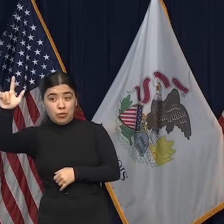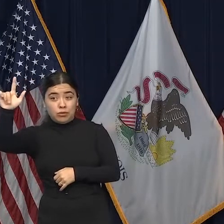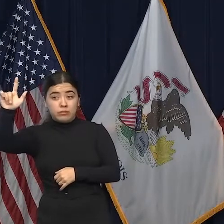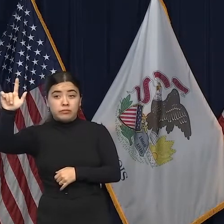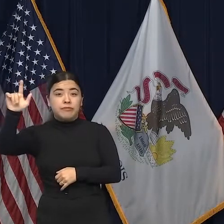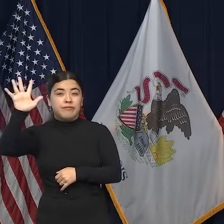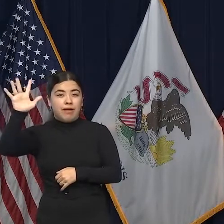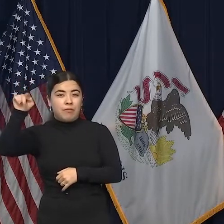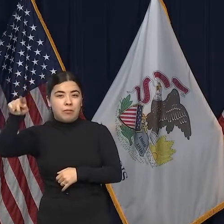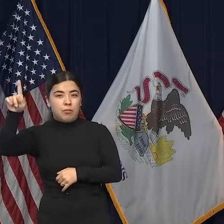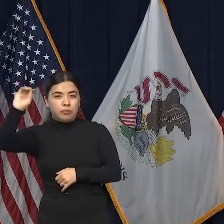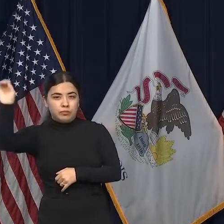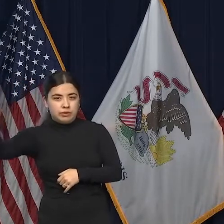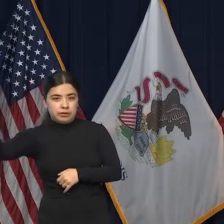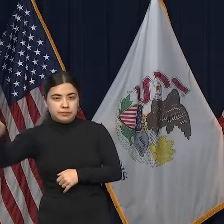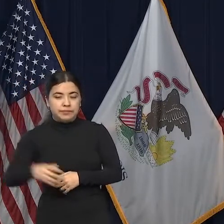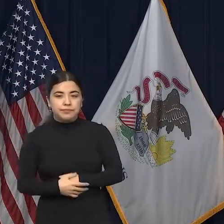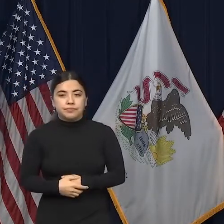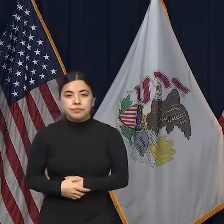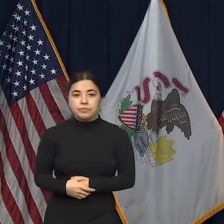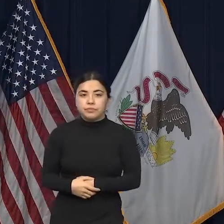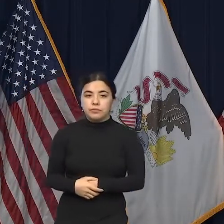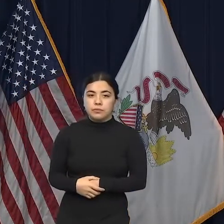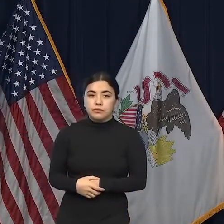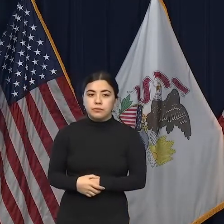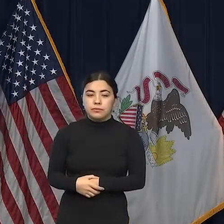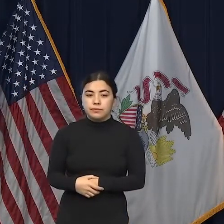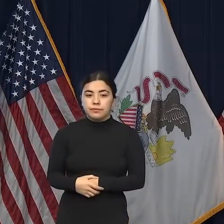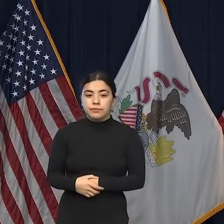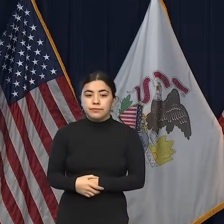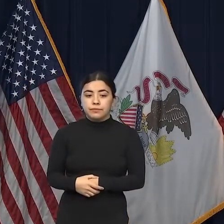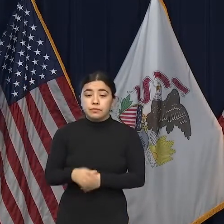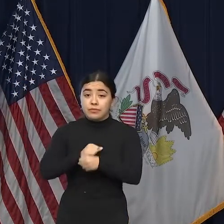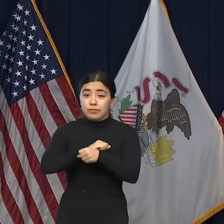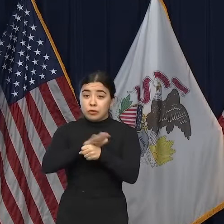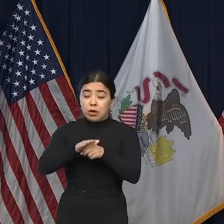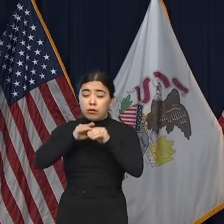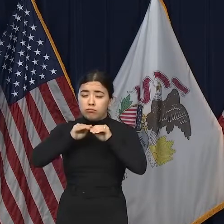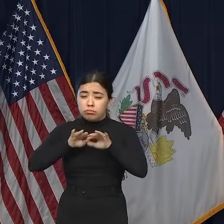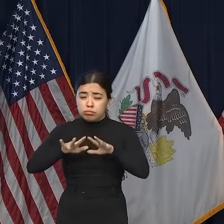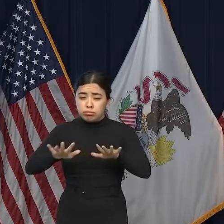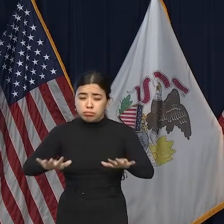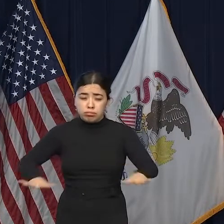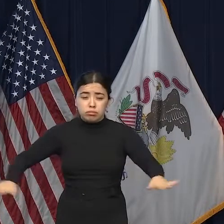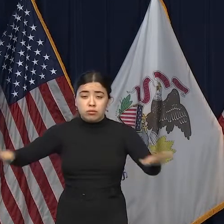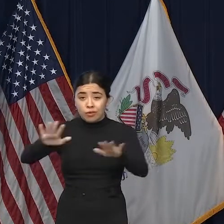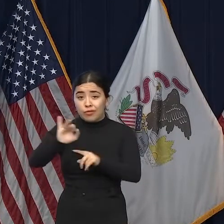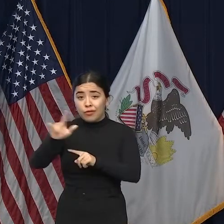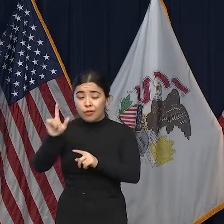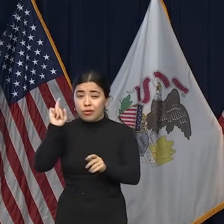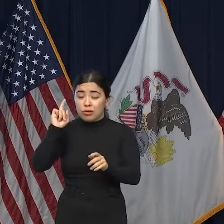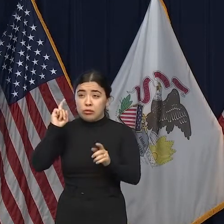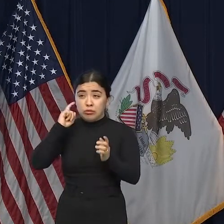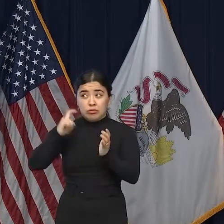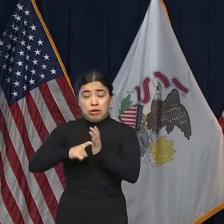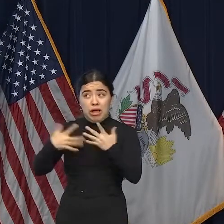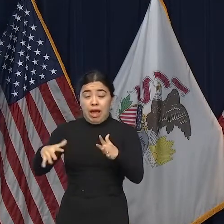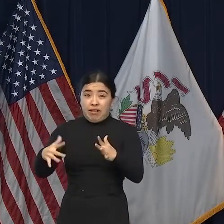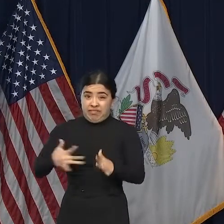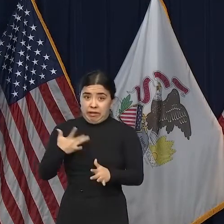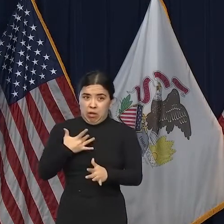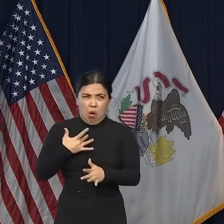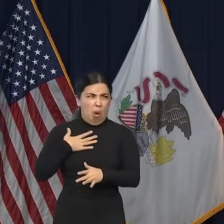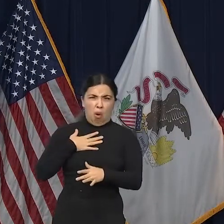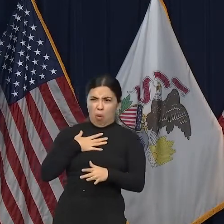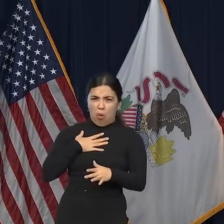The virus is spreading, and every region of the state is suffering from its insidious, invisible contagion. Make no